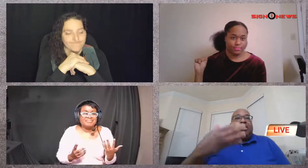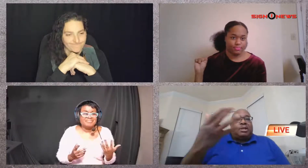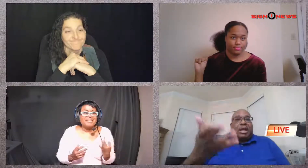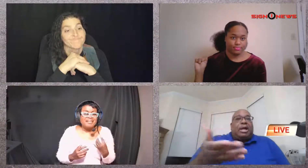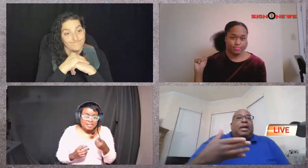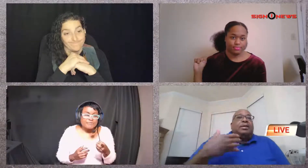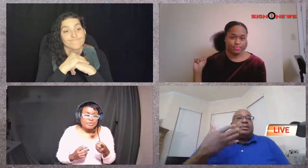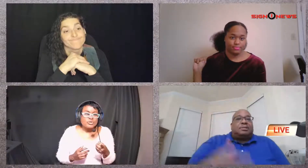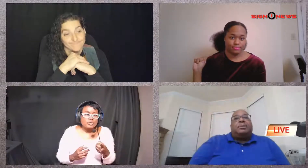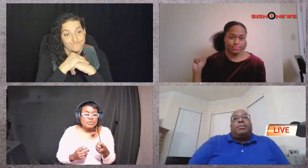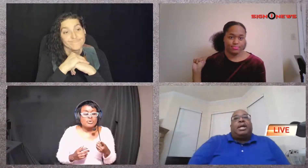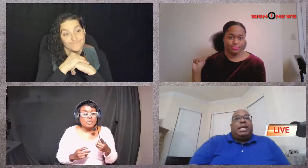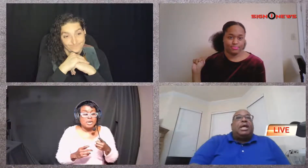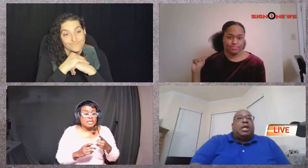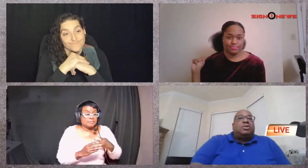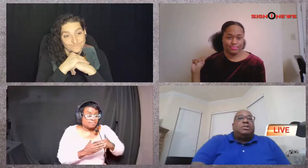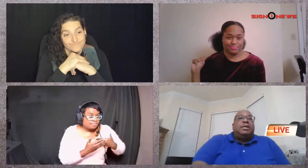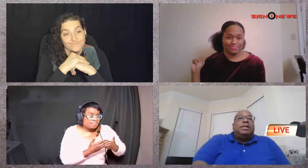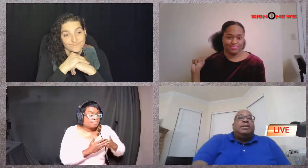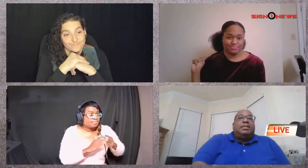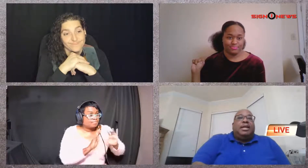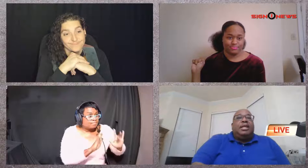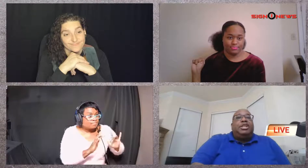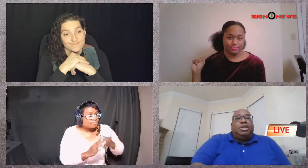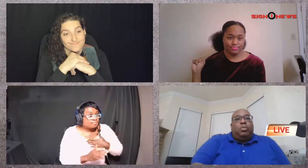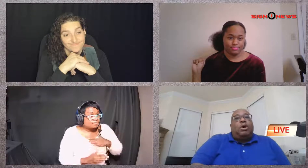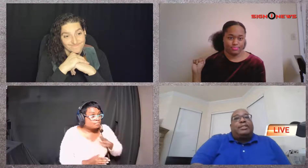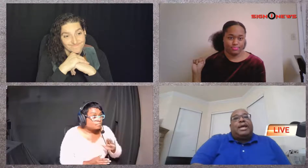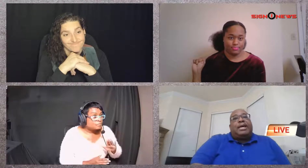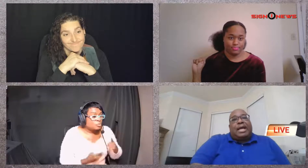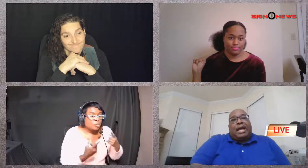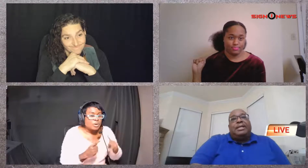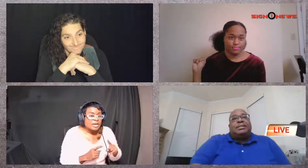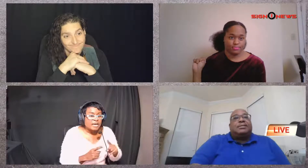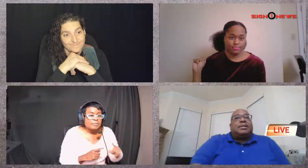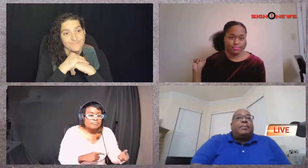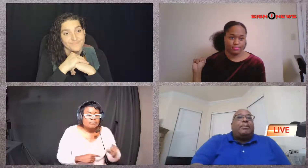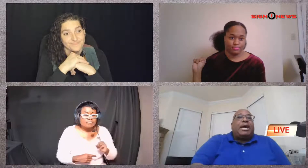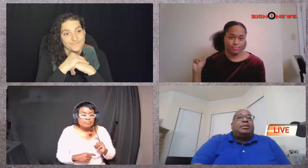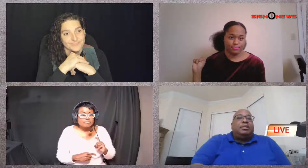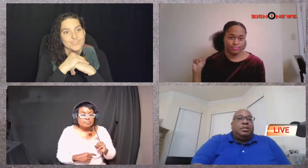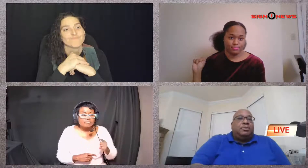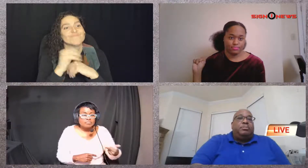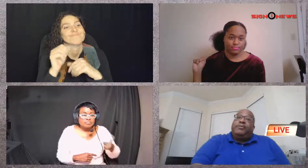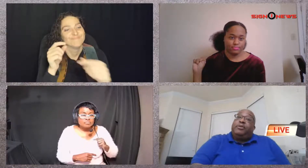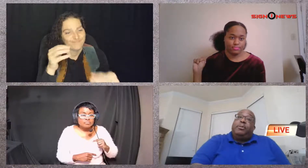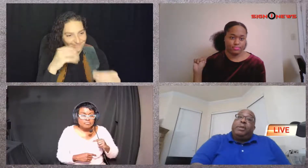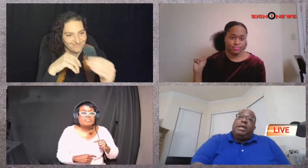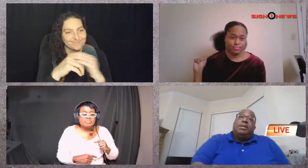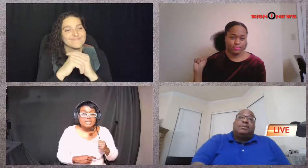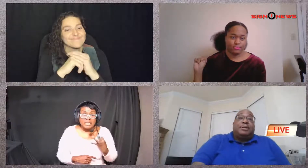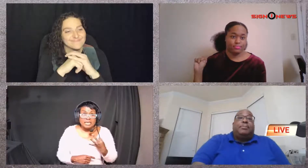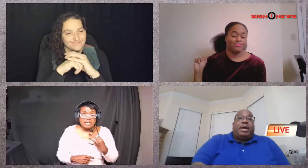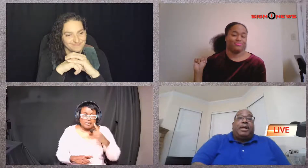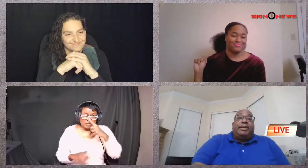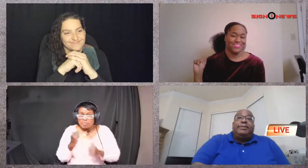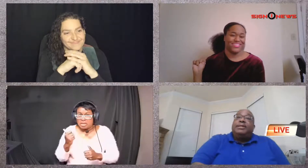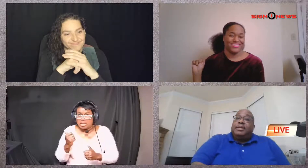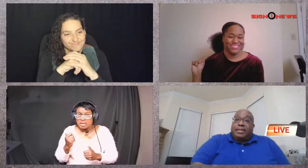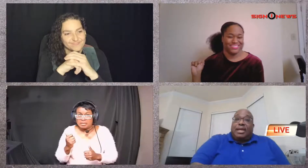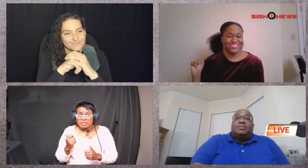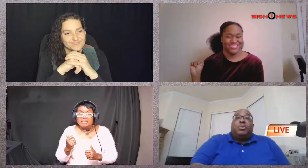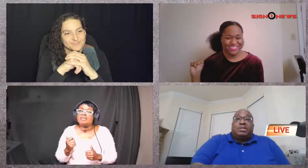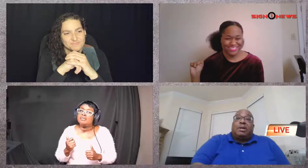you are kind to somebody else, then you want that kindness to come back to you. But if you're mean to